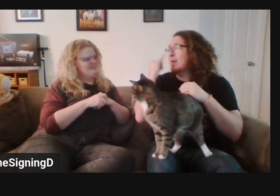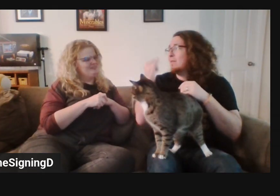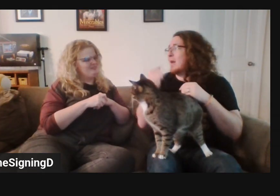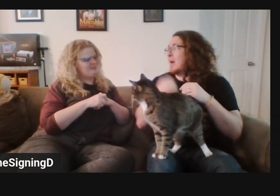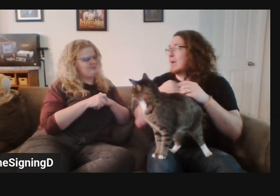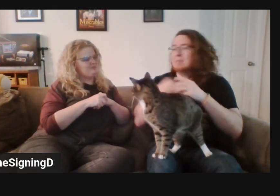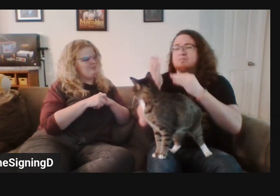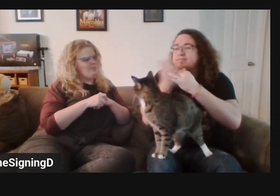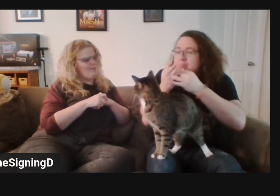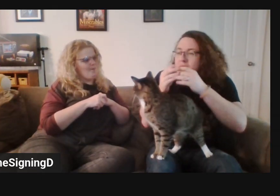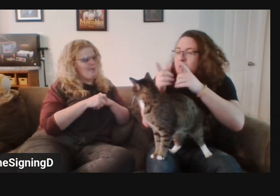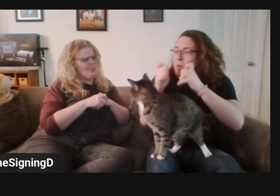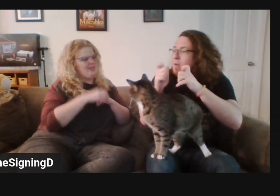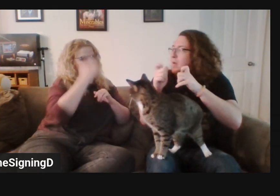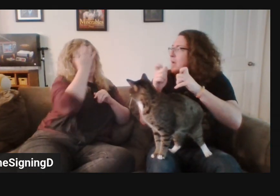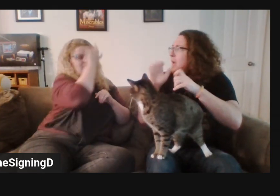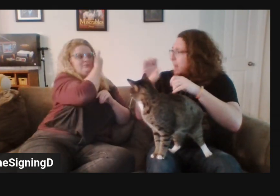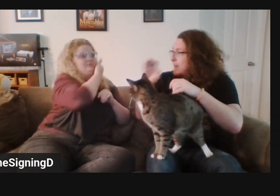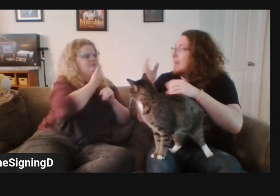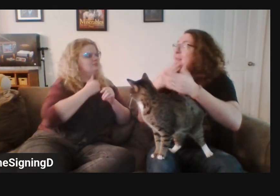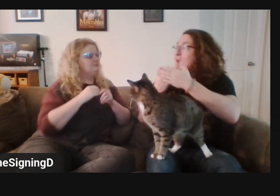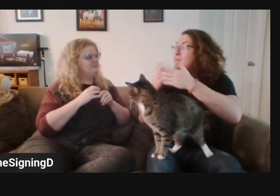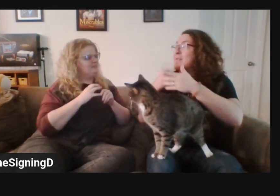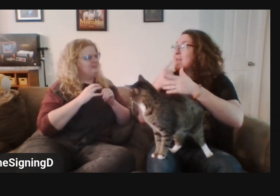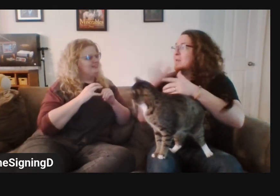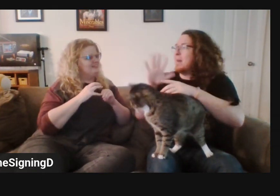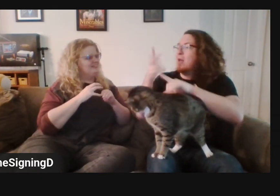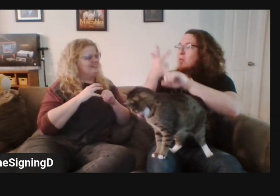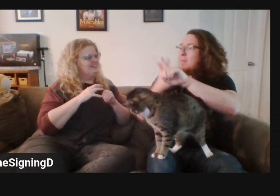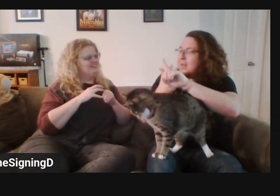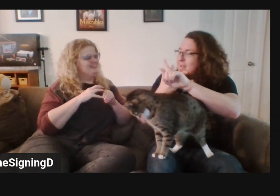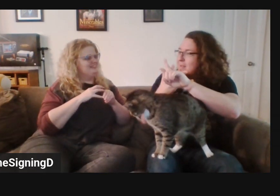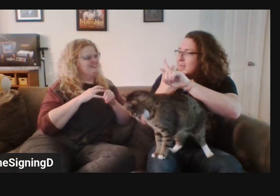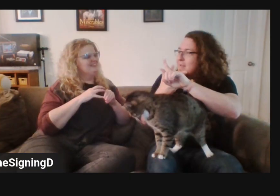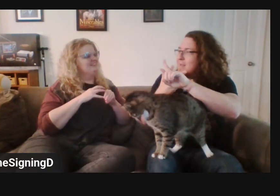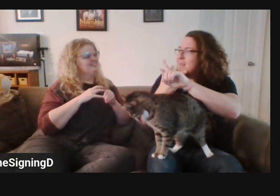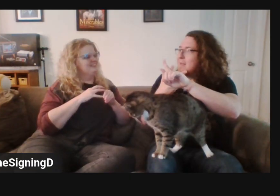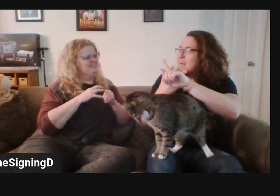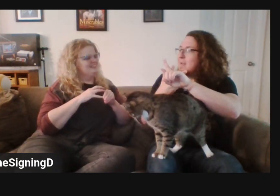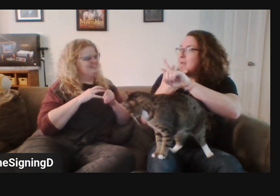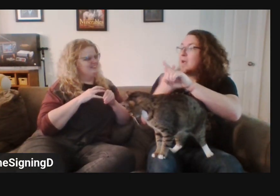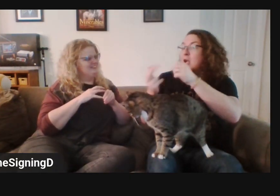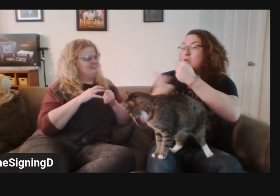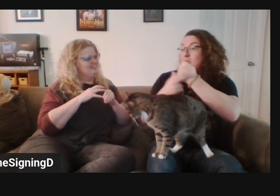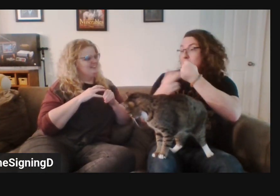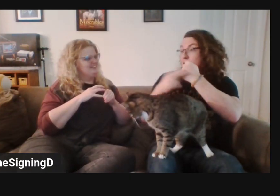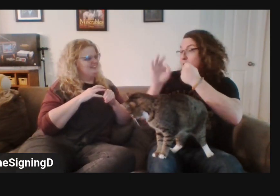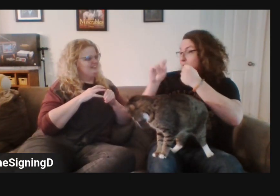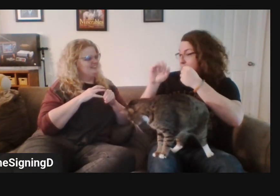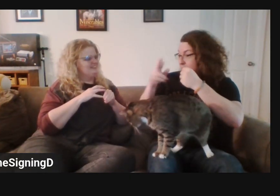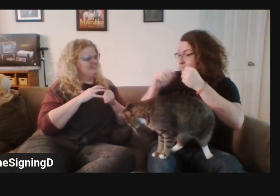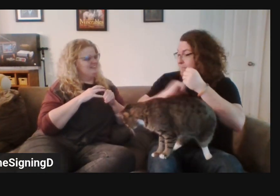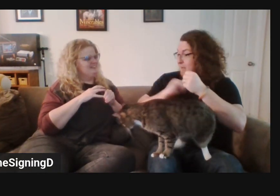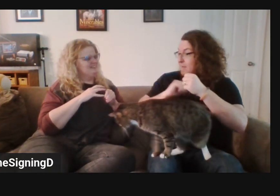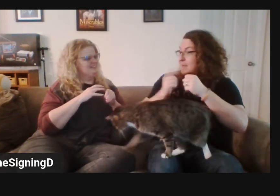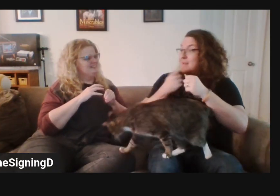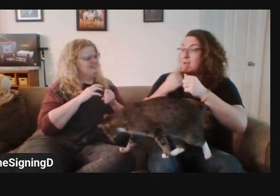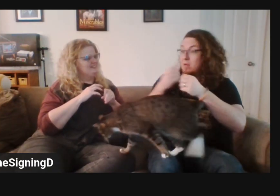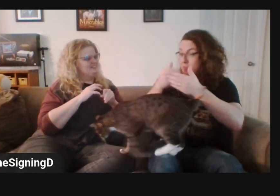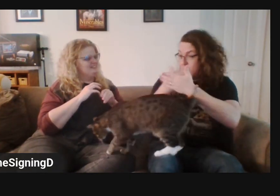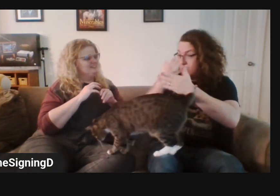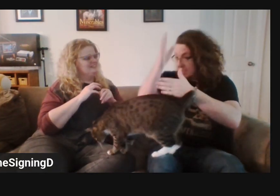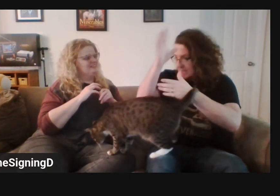interject real quick, Emily, thank you for saying it was about 3 months. And as a rescue foster, I have to tell new